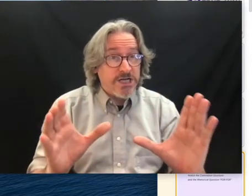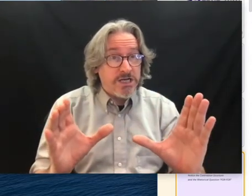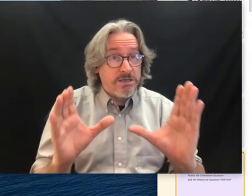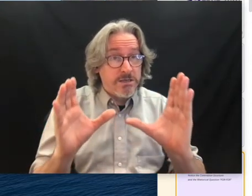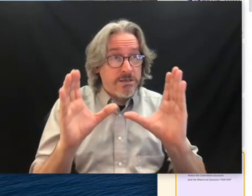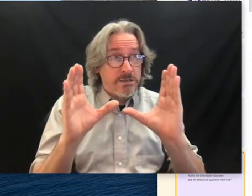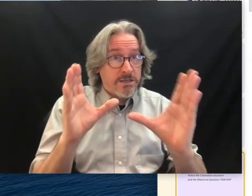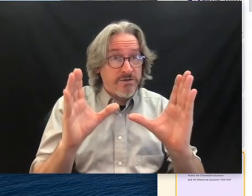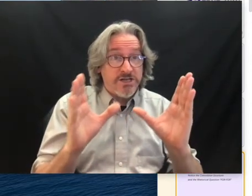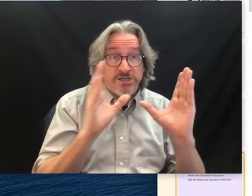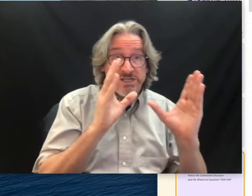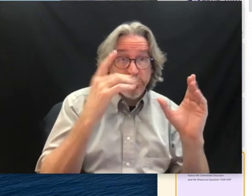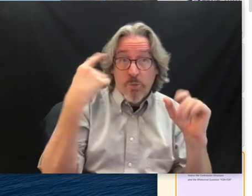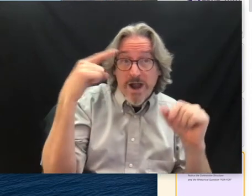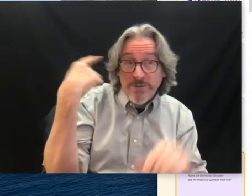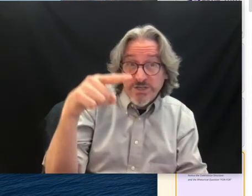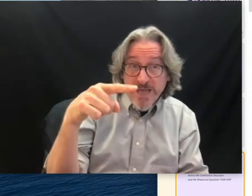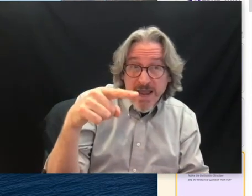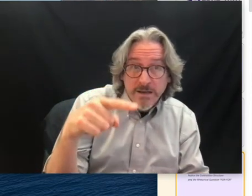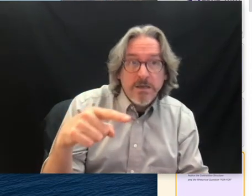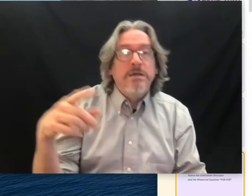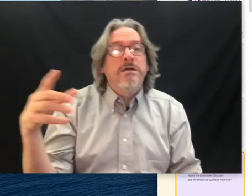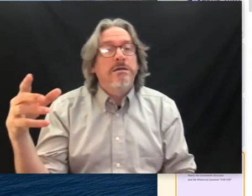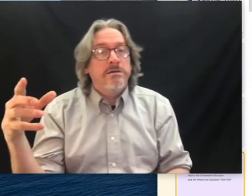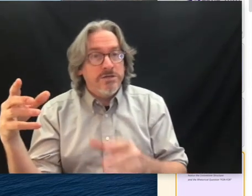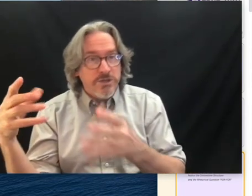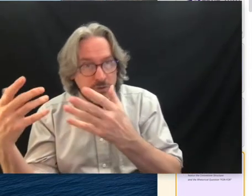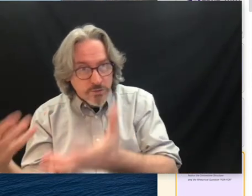very clear thing. She says, why do we do that?